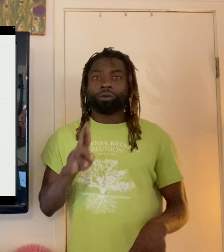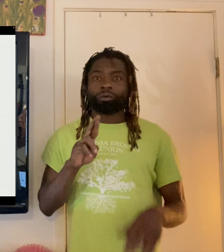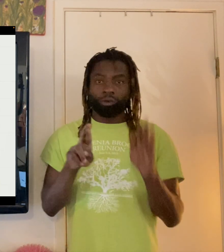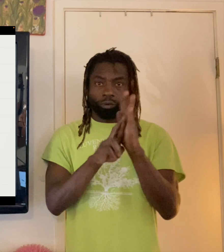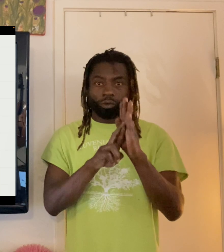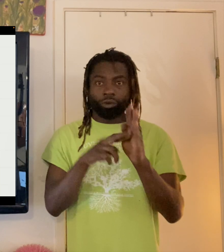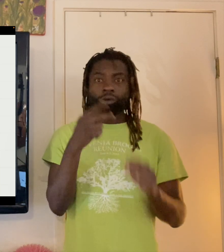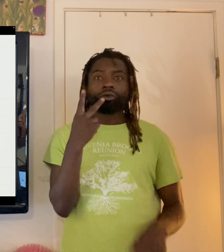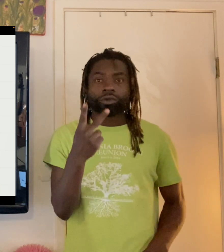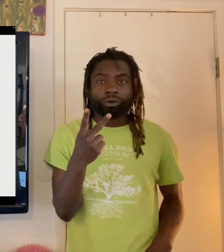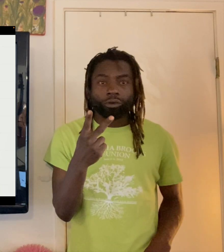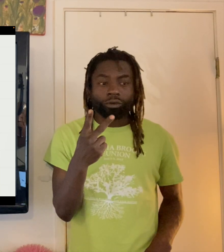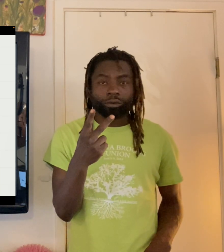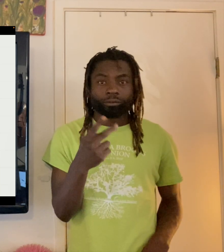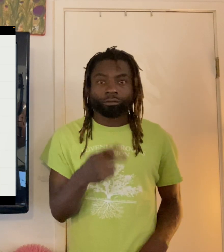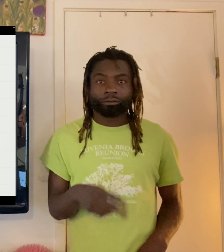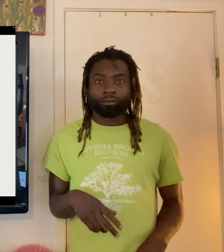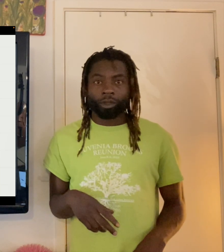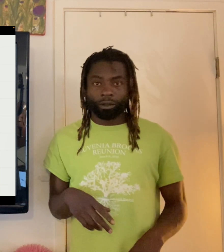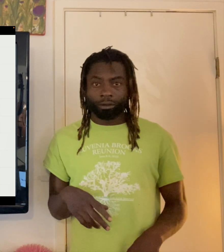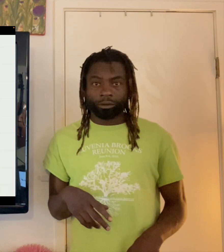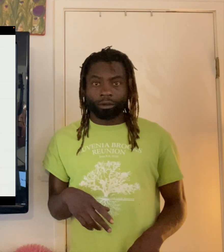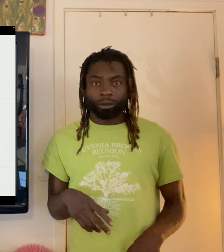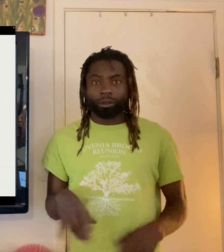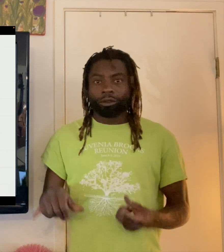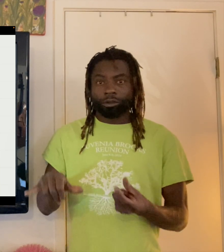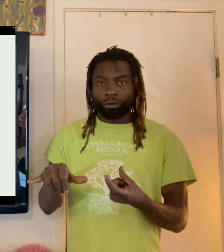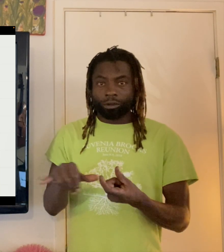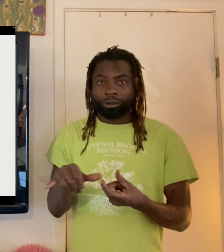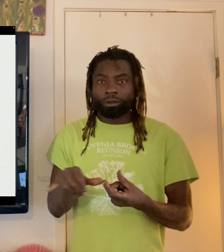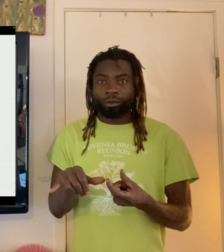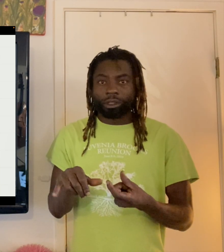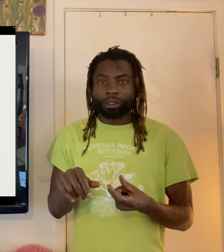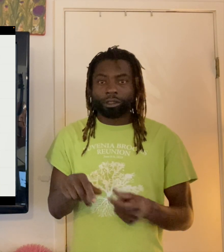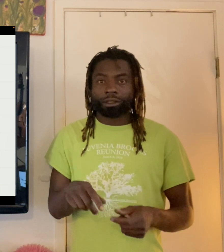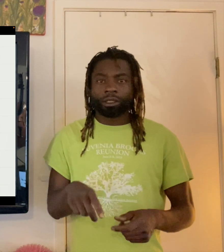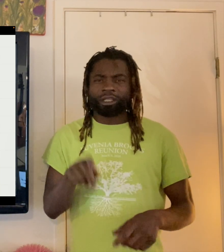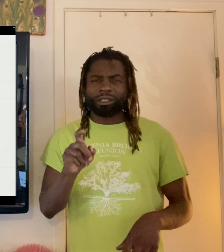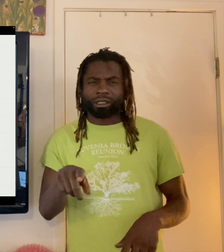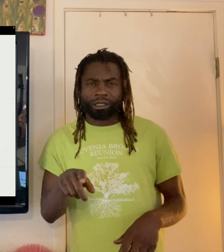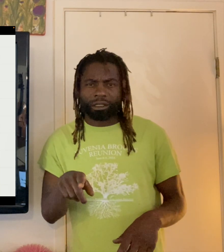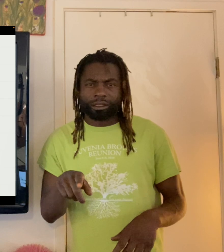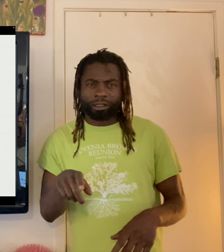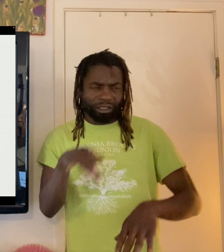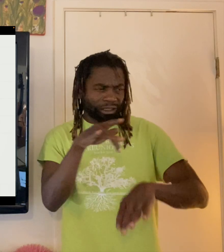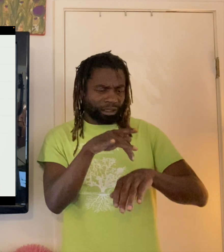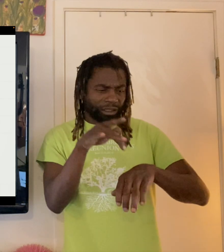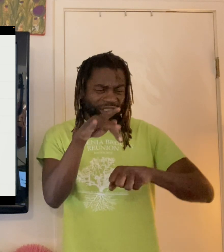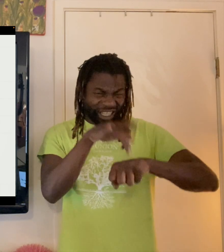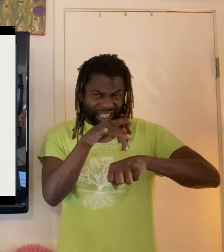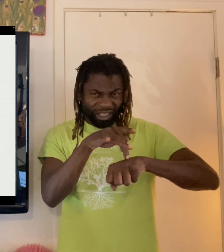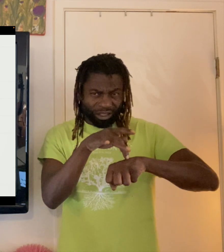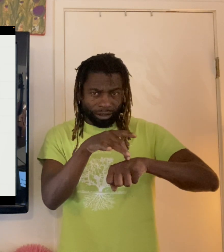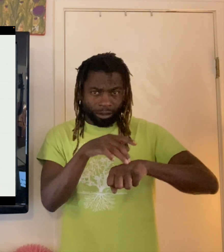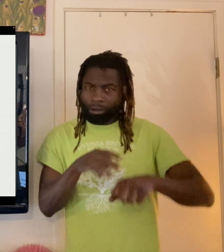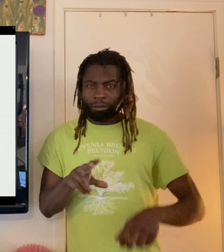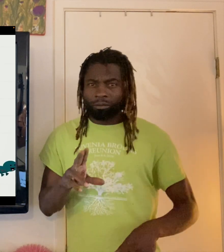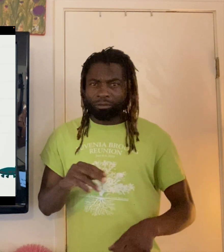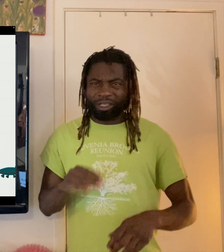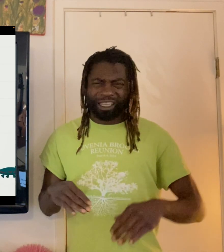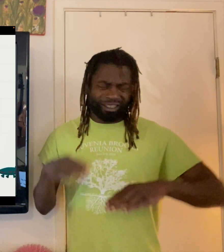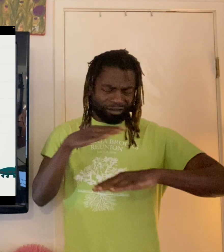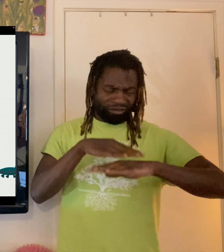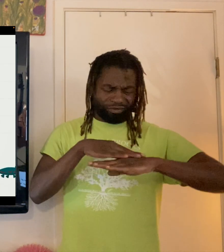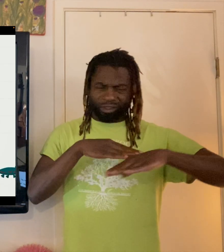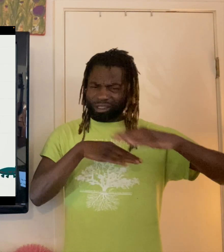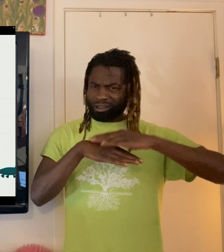2. All of the units should touch each other at the ends, but not overlap on top of each other.